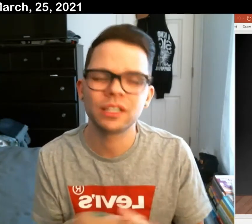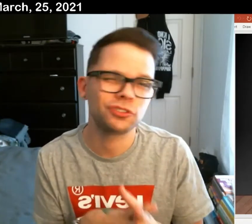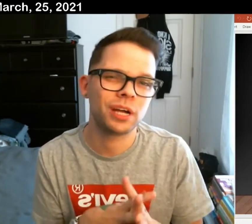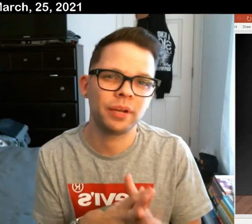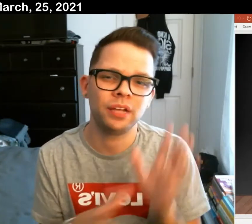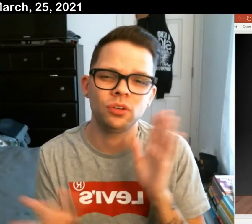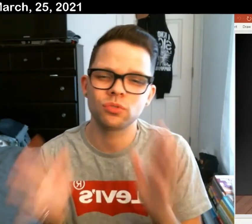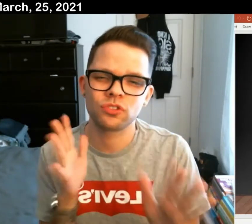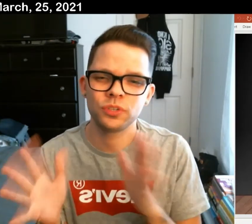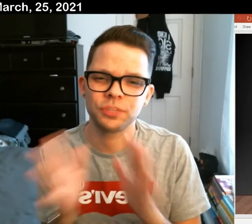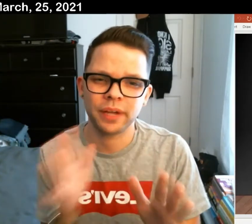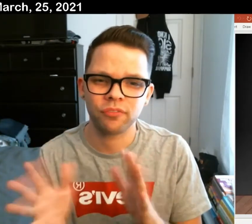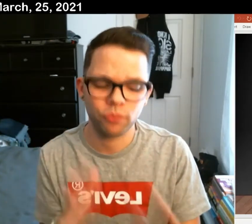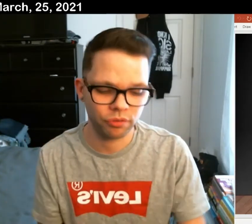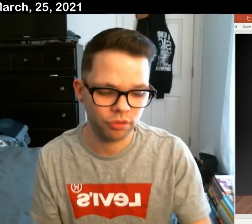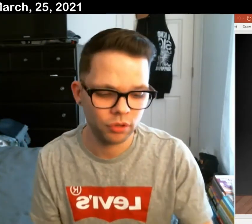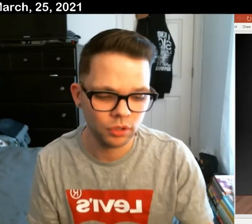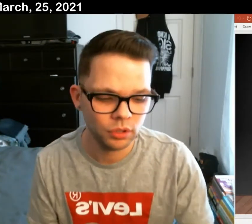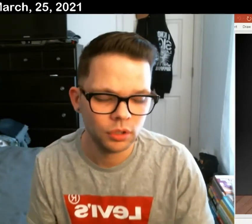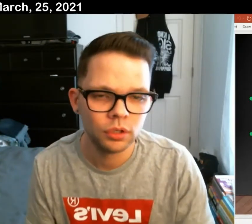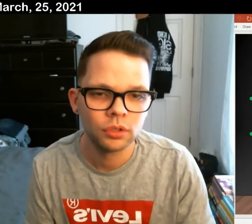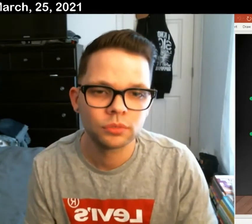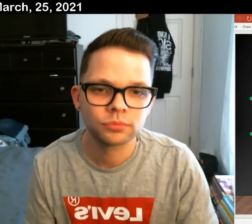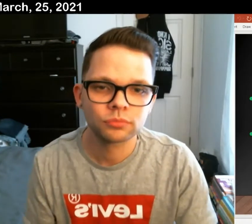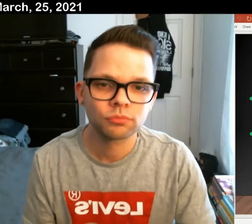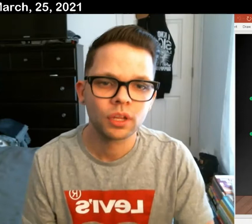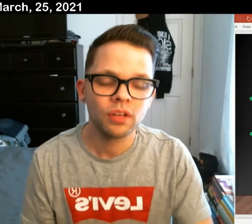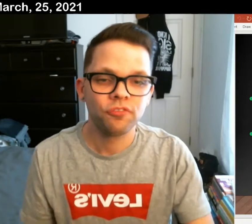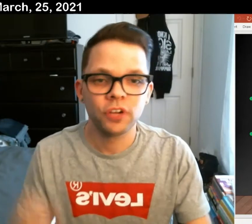use it as your dominant hand. Don't switch it back and forth.